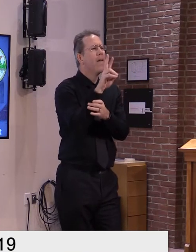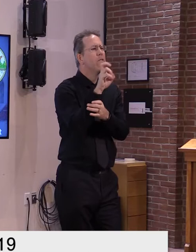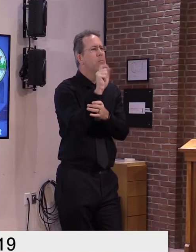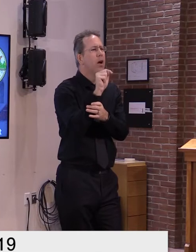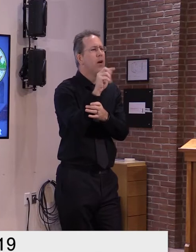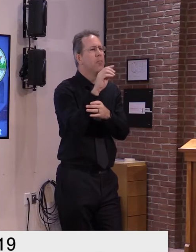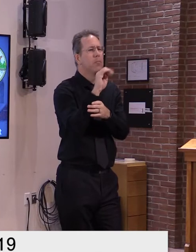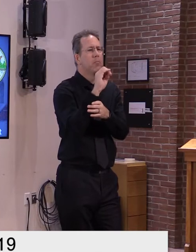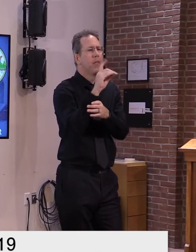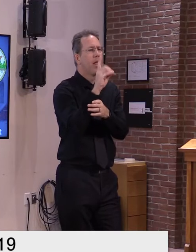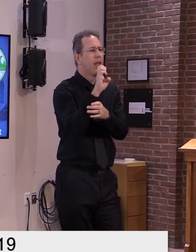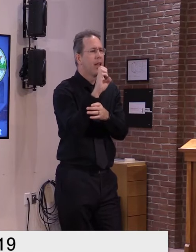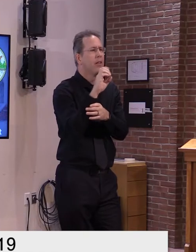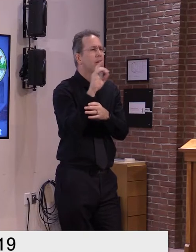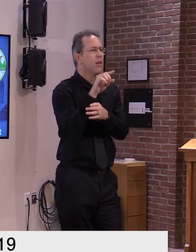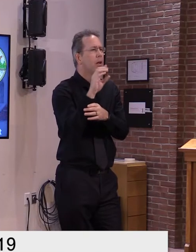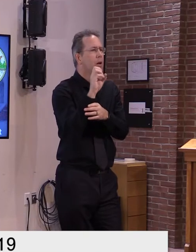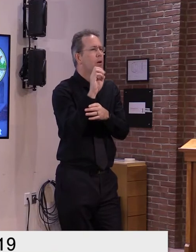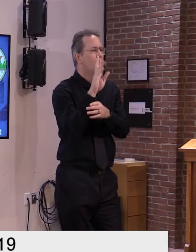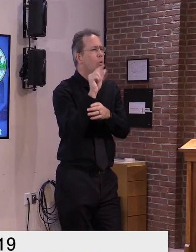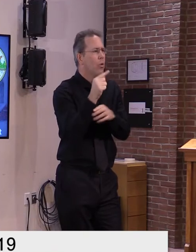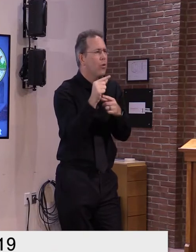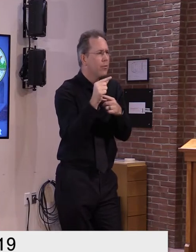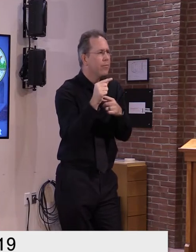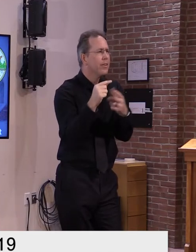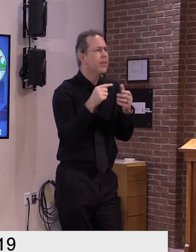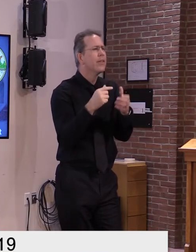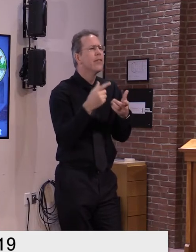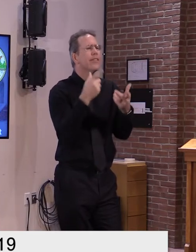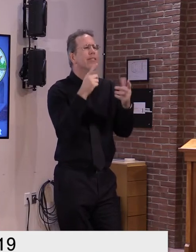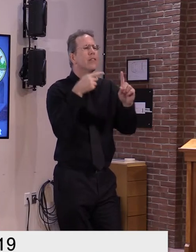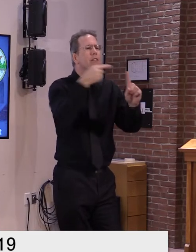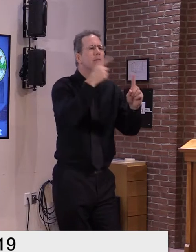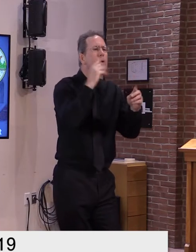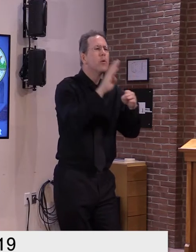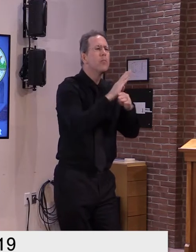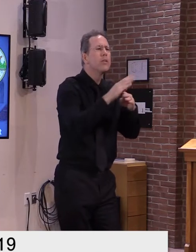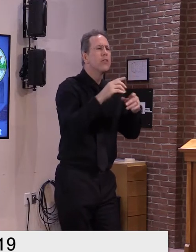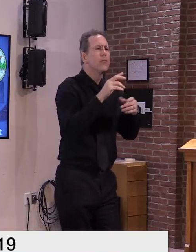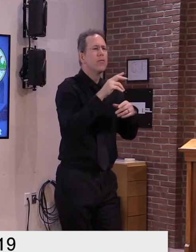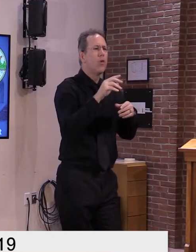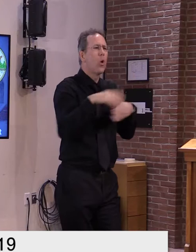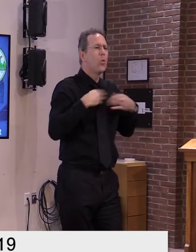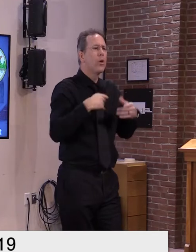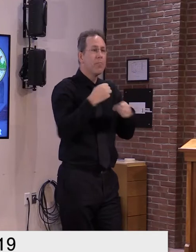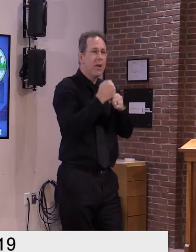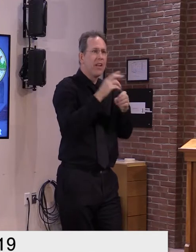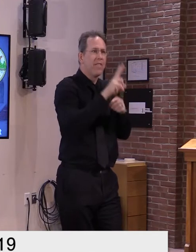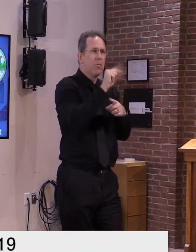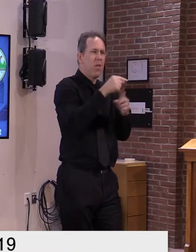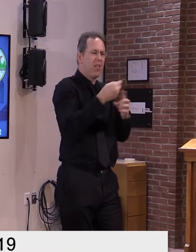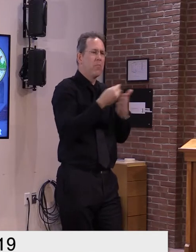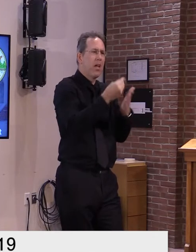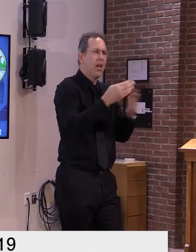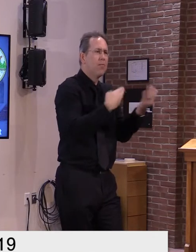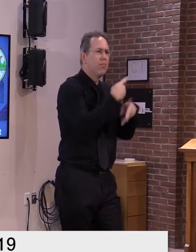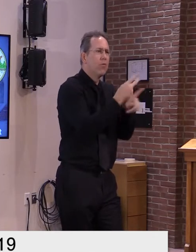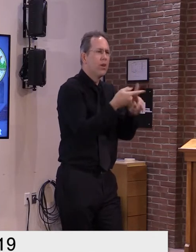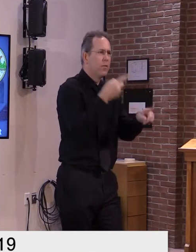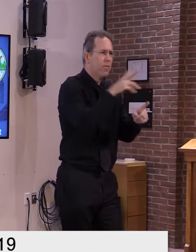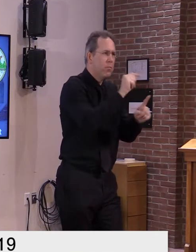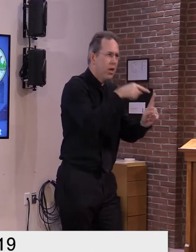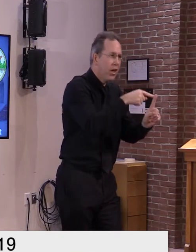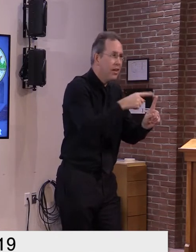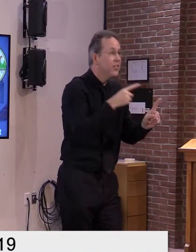to help you shop local. And for those who wait till the very last minute, A gift card to your favorite restaurant will go a long